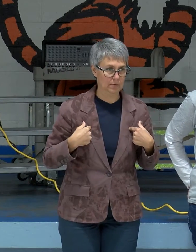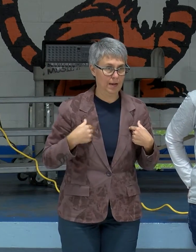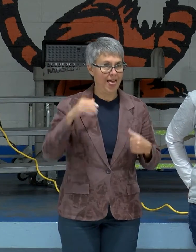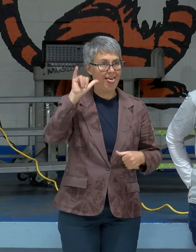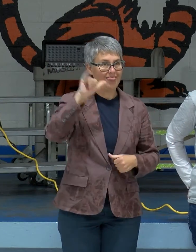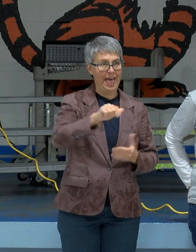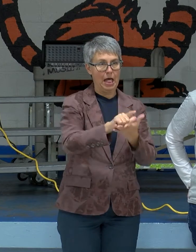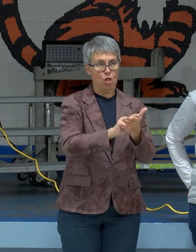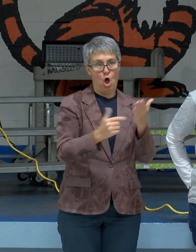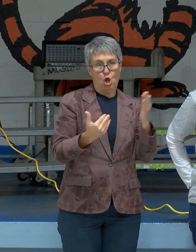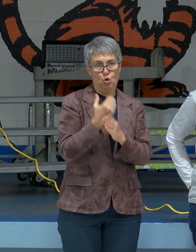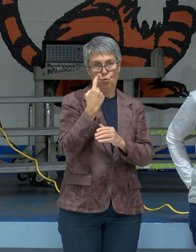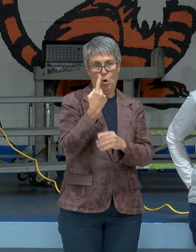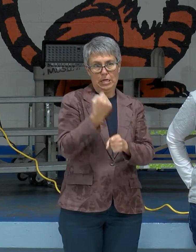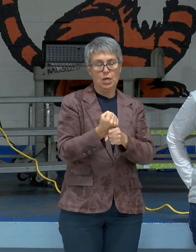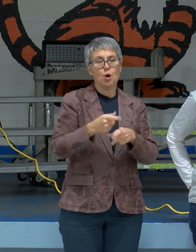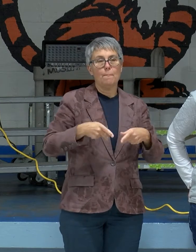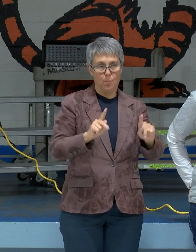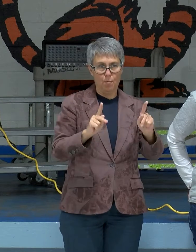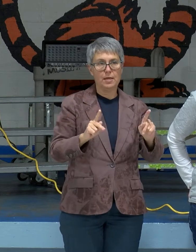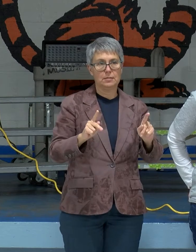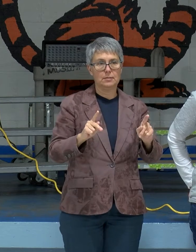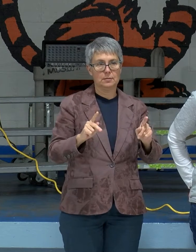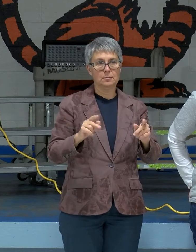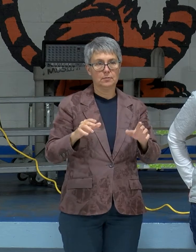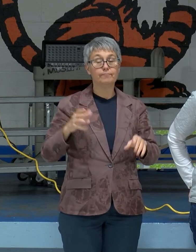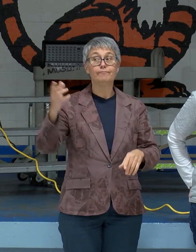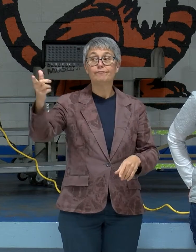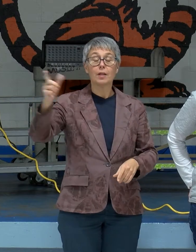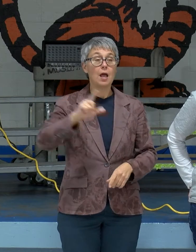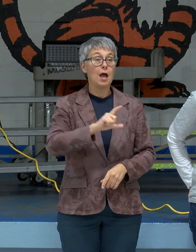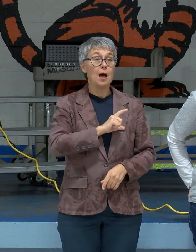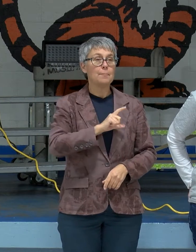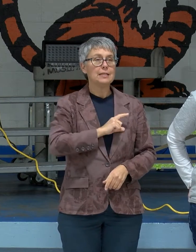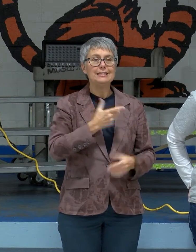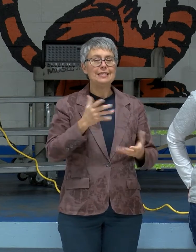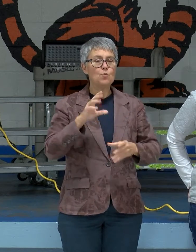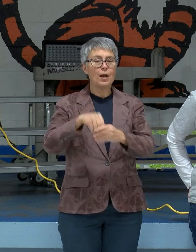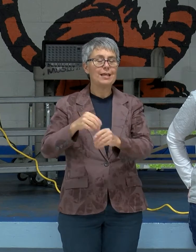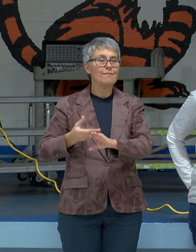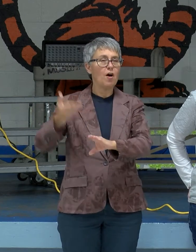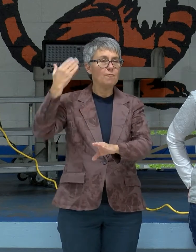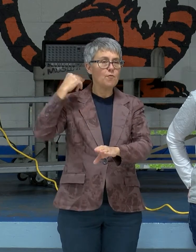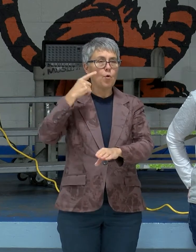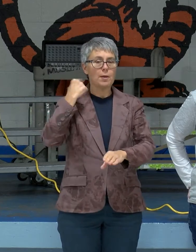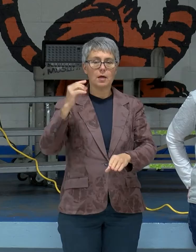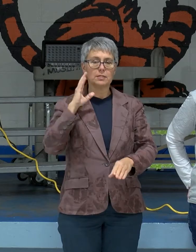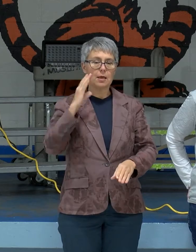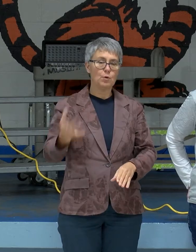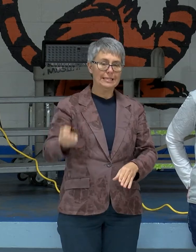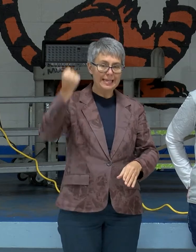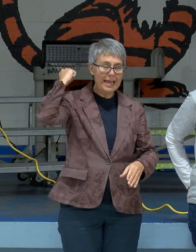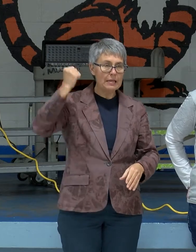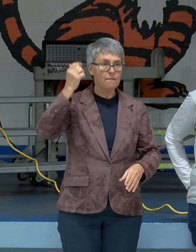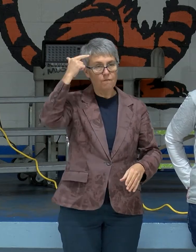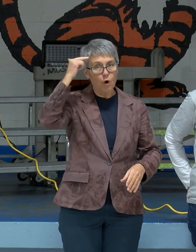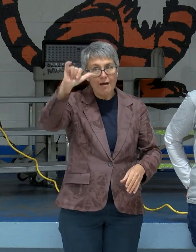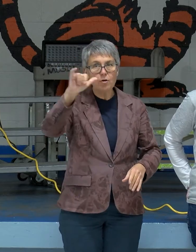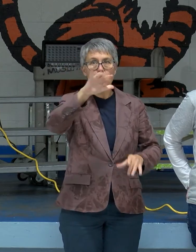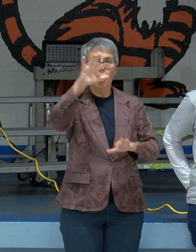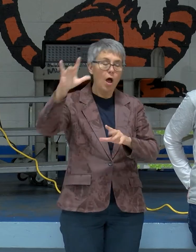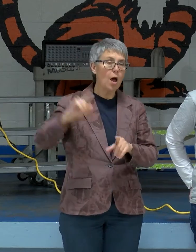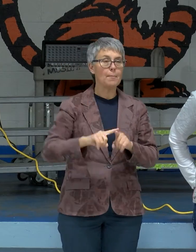to get the police involved because they were afraid that the person would lose their FID forever, or they wouldn't be able to get their guns back. But